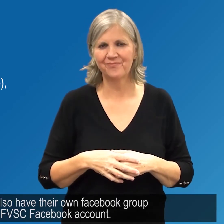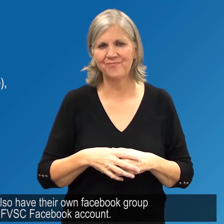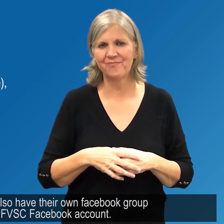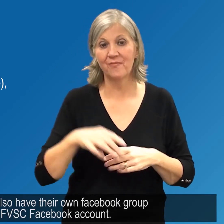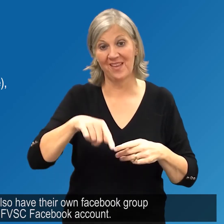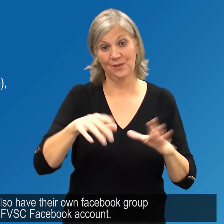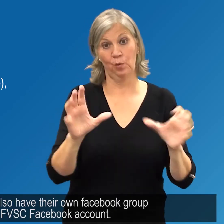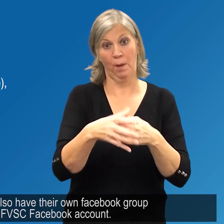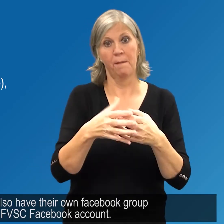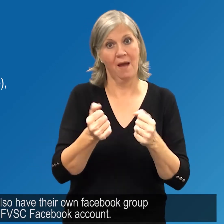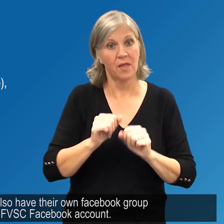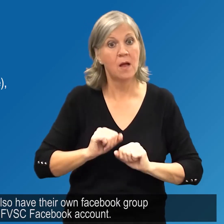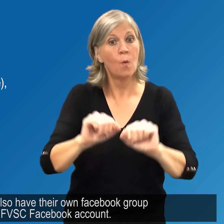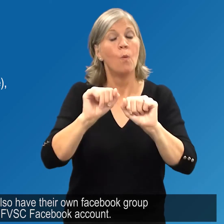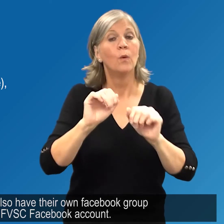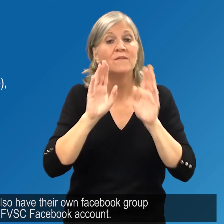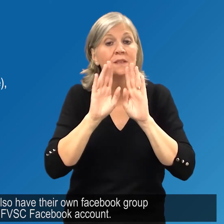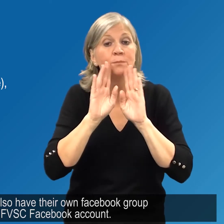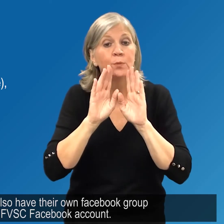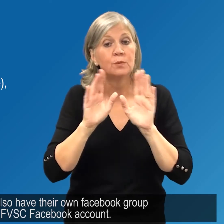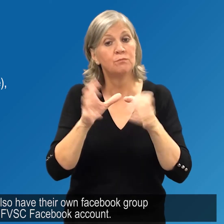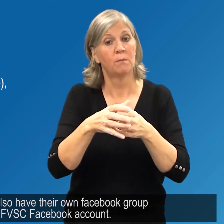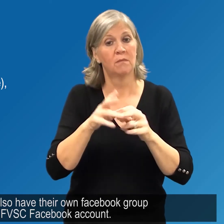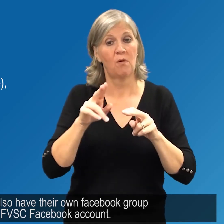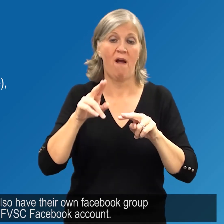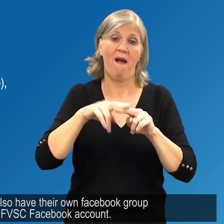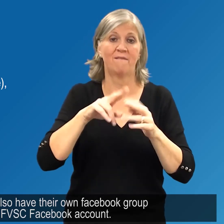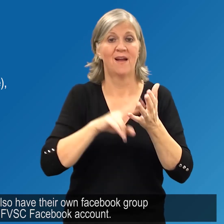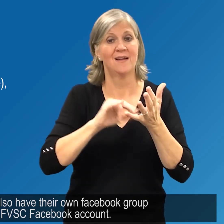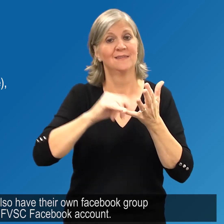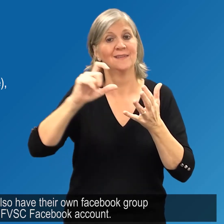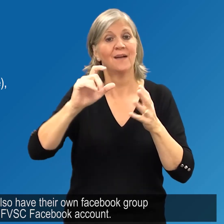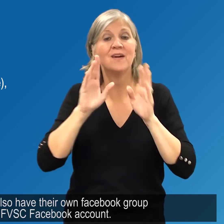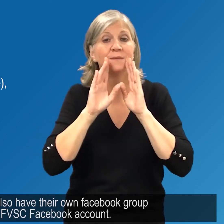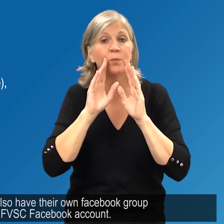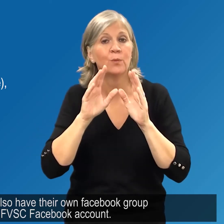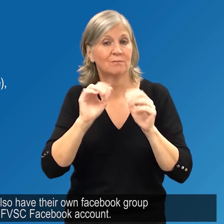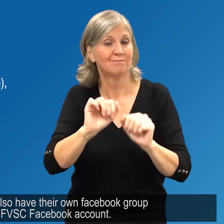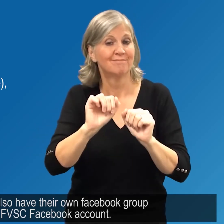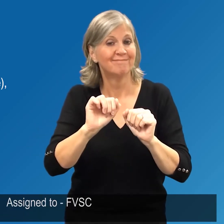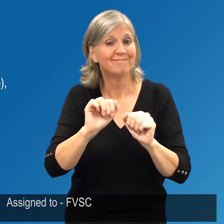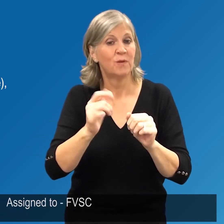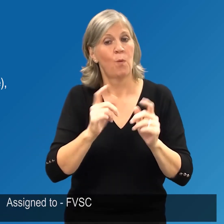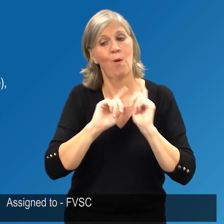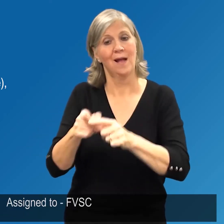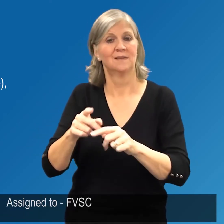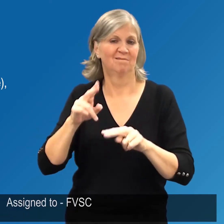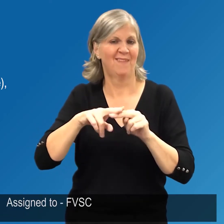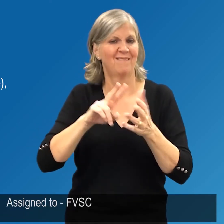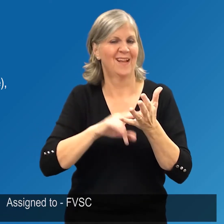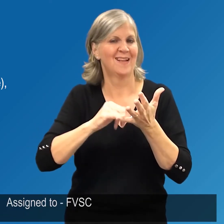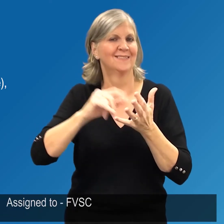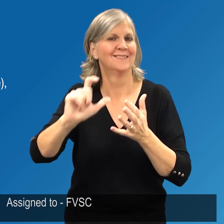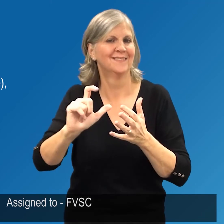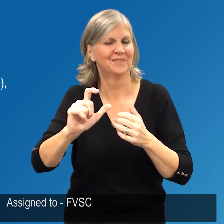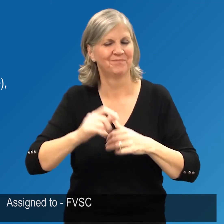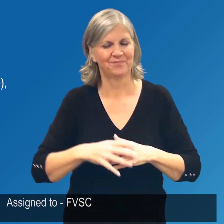The group also has their own Facebook group on the FVC Facebook account. Assigned to FVSC.